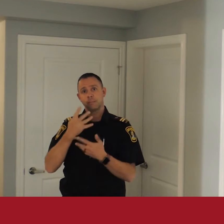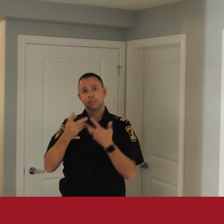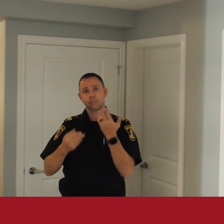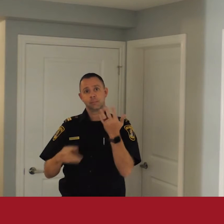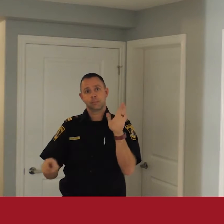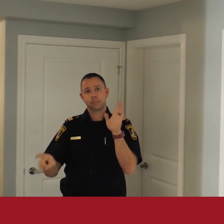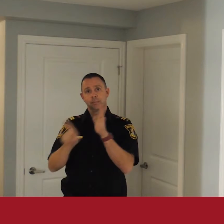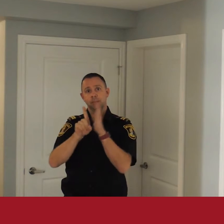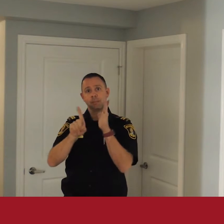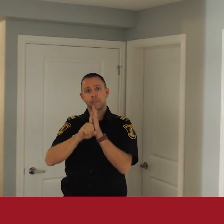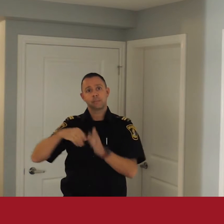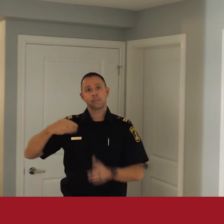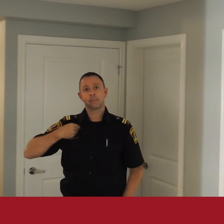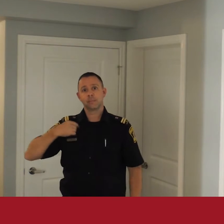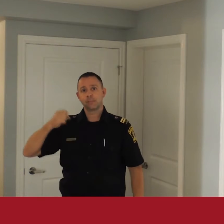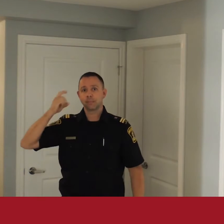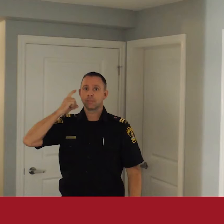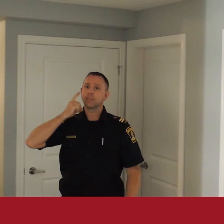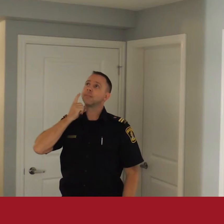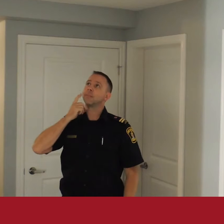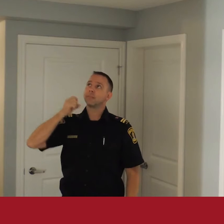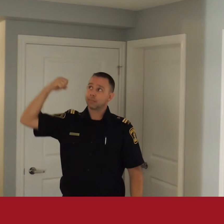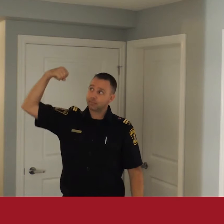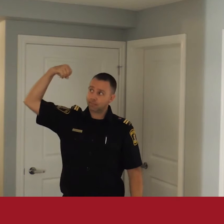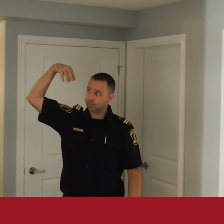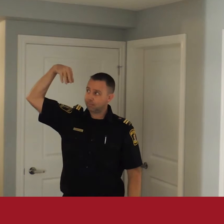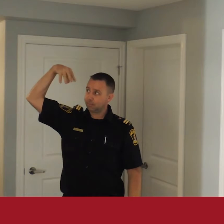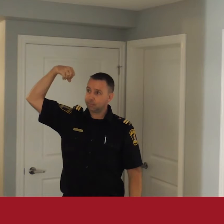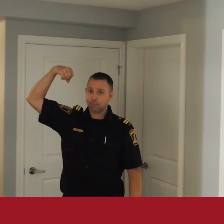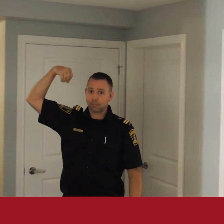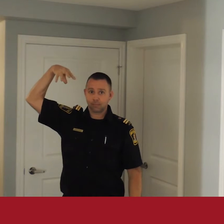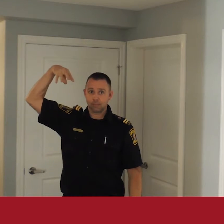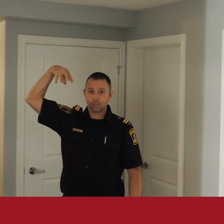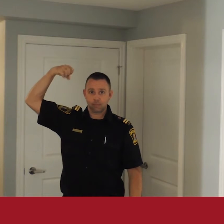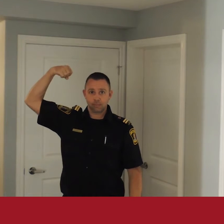Did you know that some fire alarms have flashing lights?